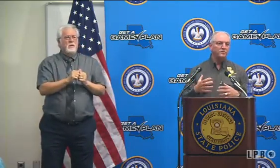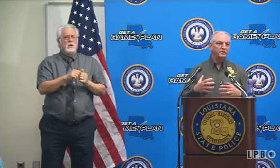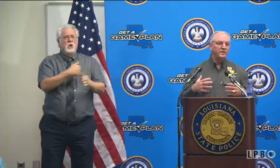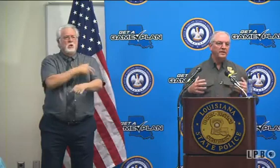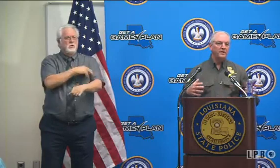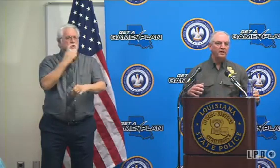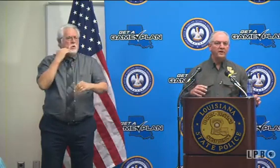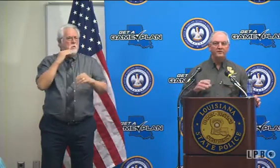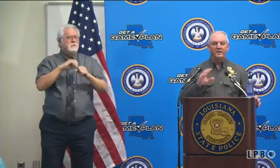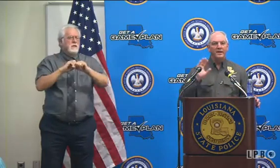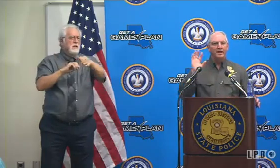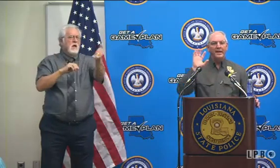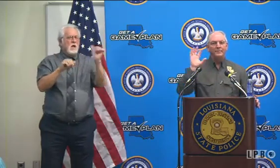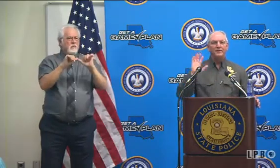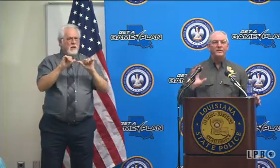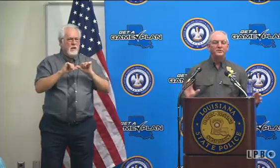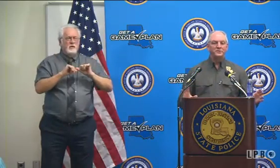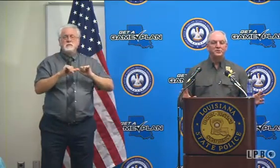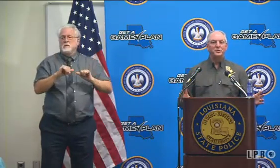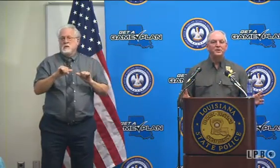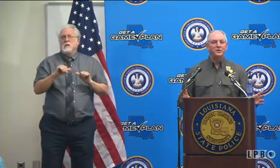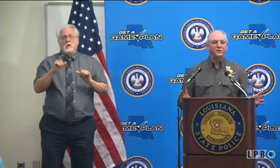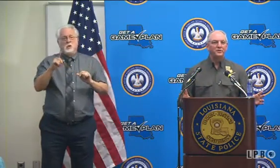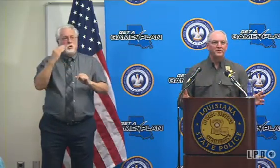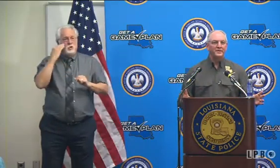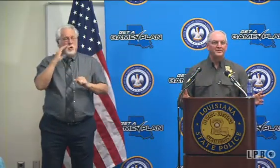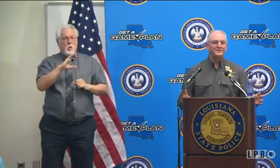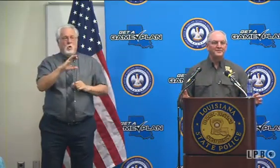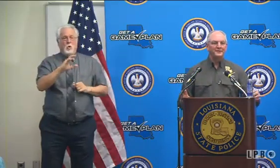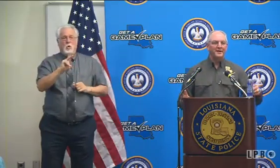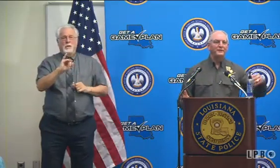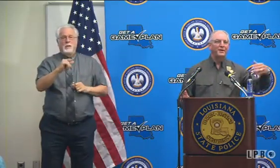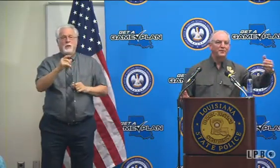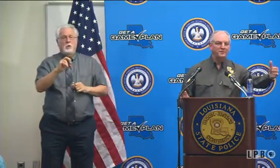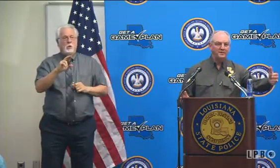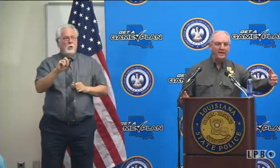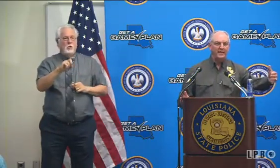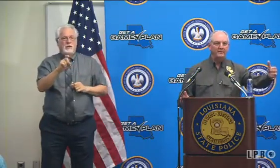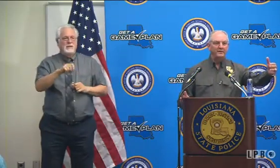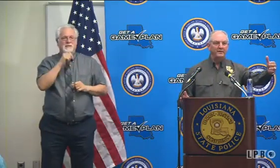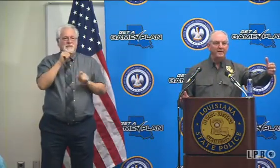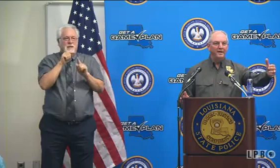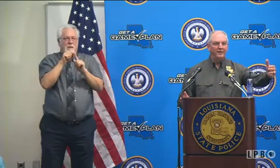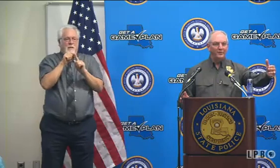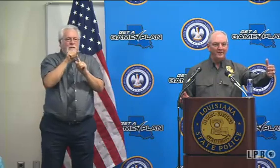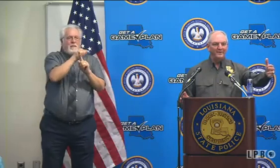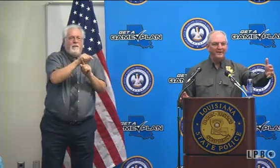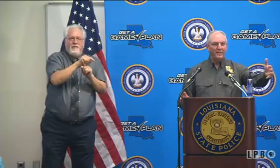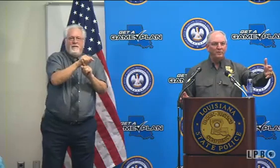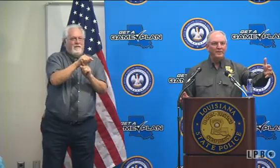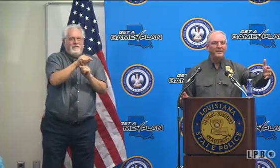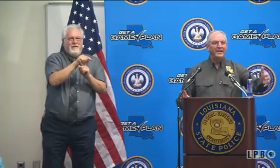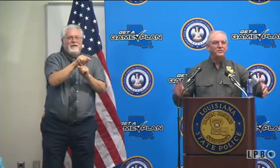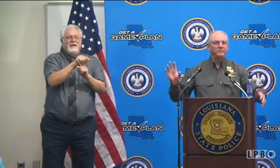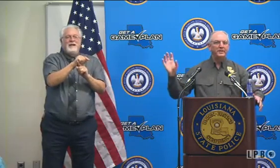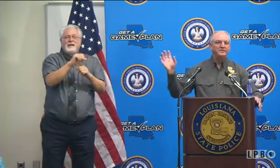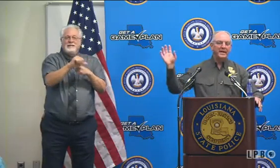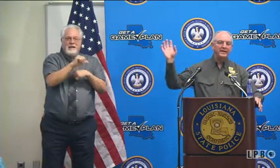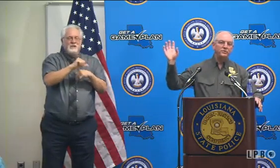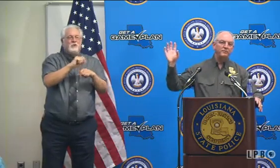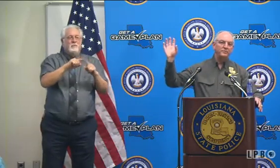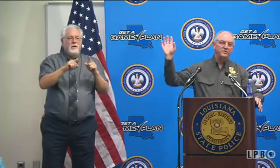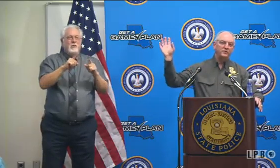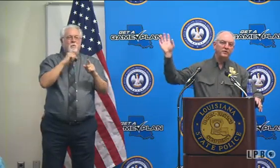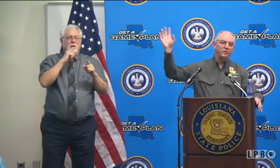nursing homes in other areas. And by the way, just so you know, Kilgore, Texas is not right across the line where they would be in danger, but